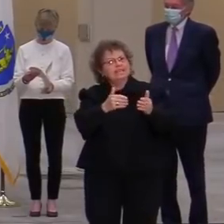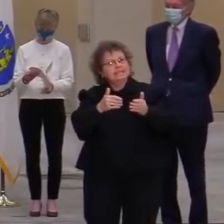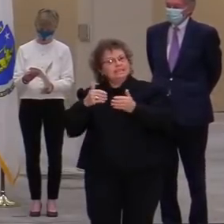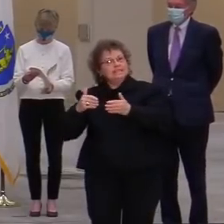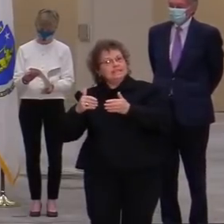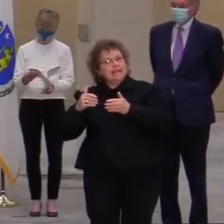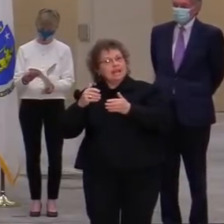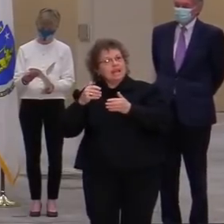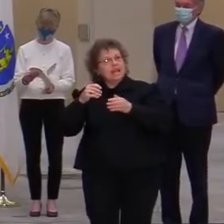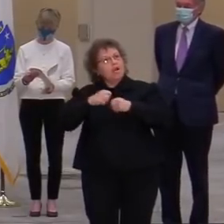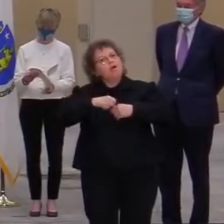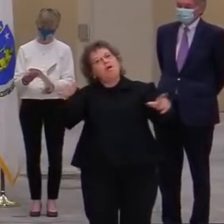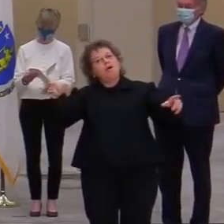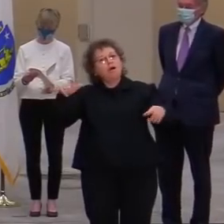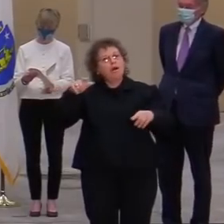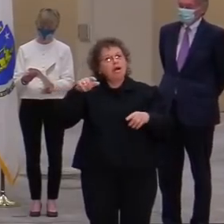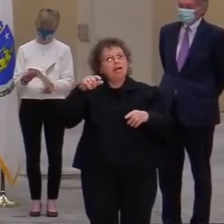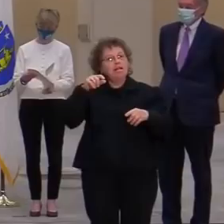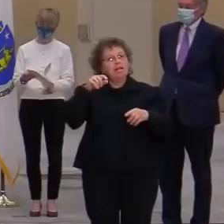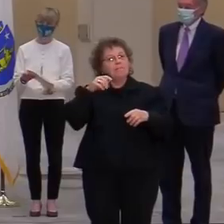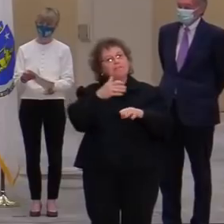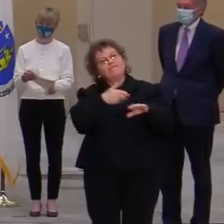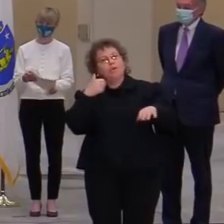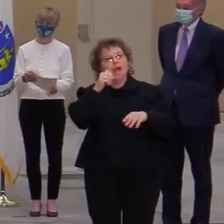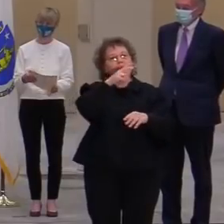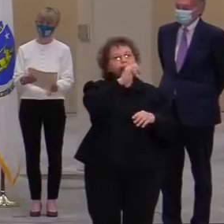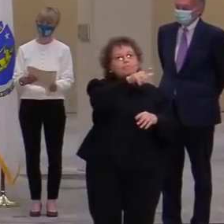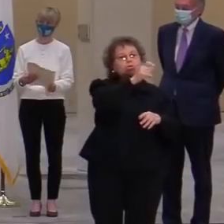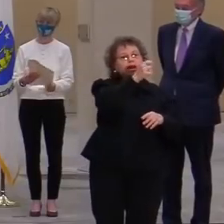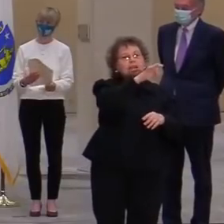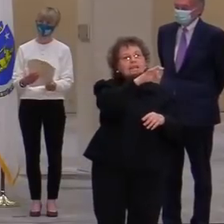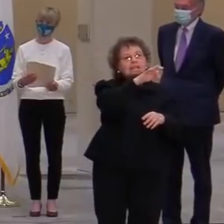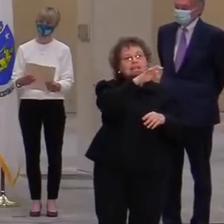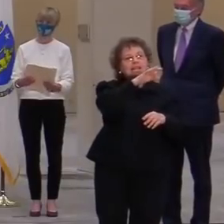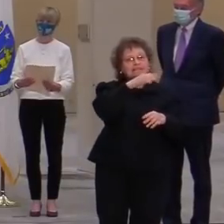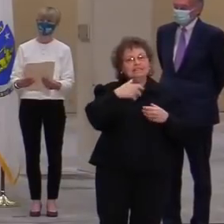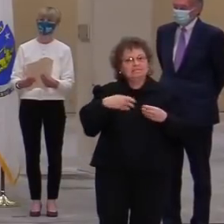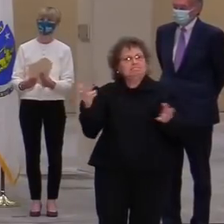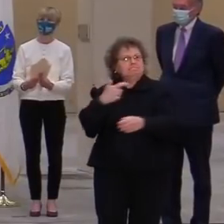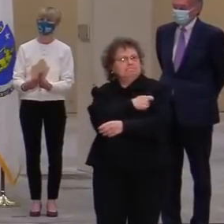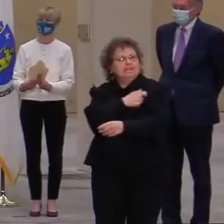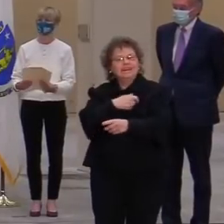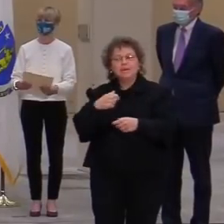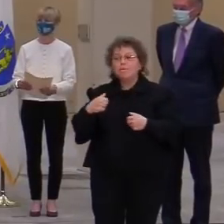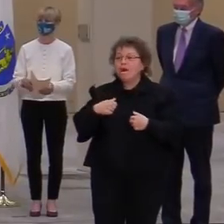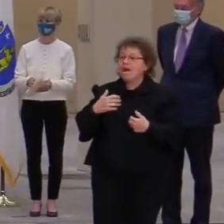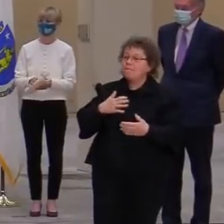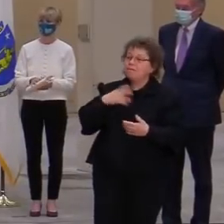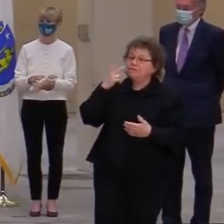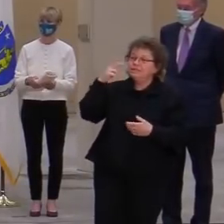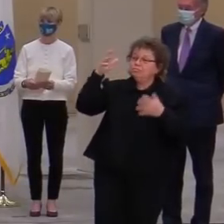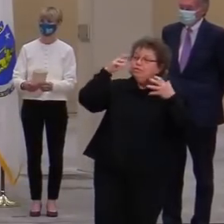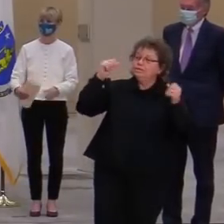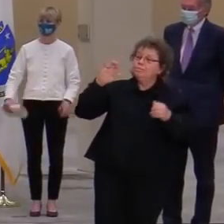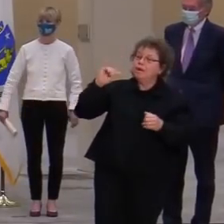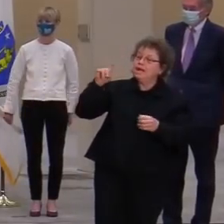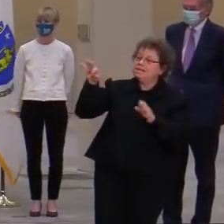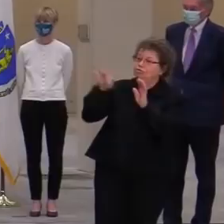Well, I think I'm glad to see that President Biden picked our date, April 19th, as the date on which everyone would be,